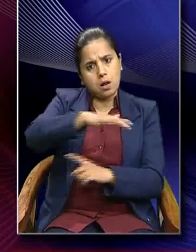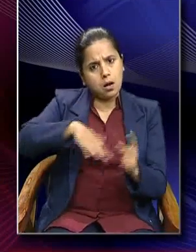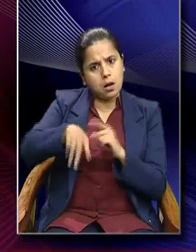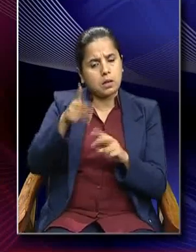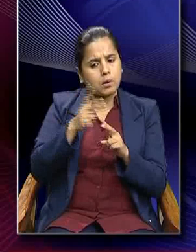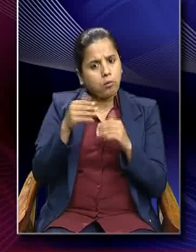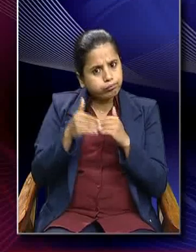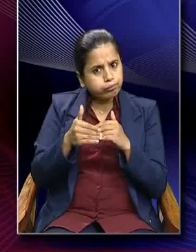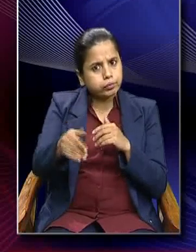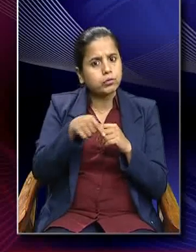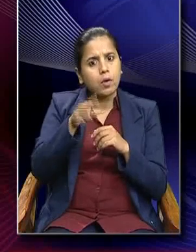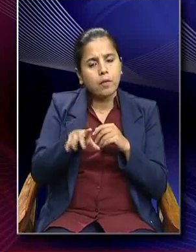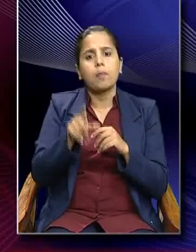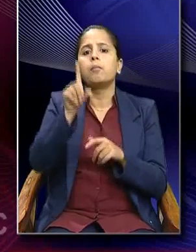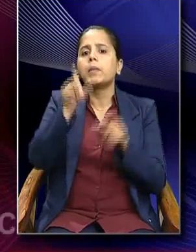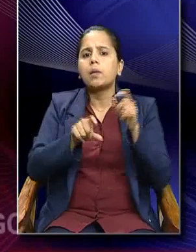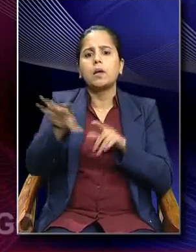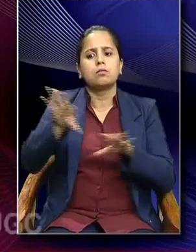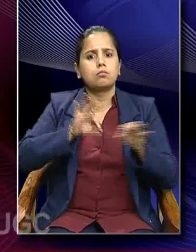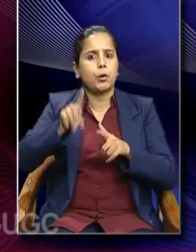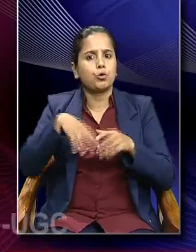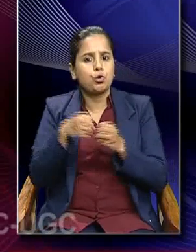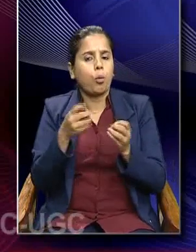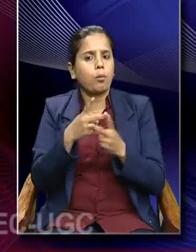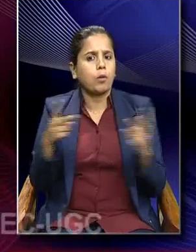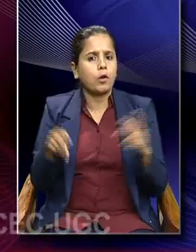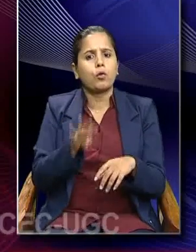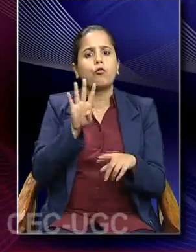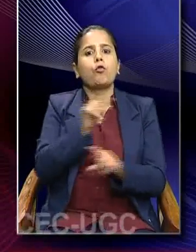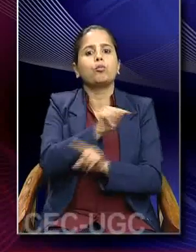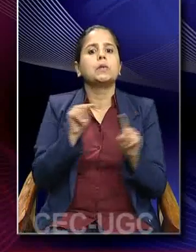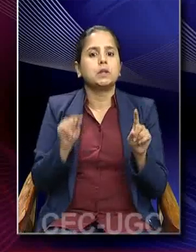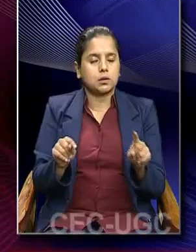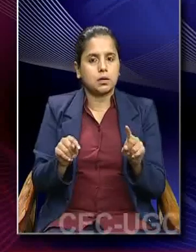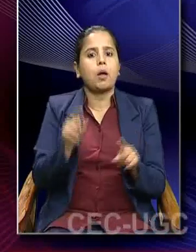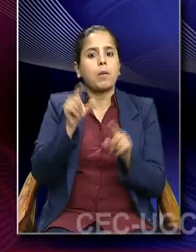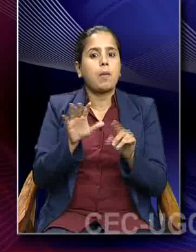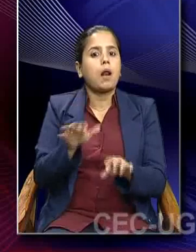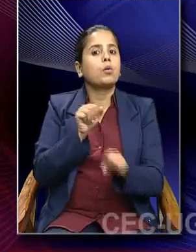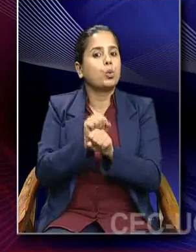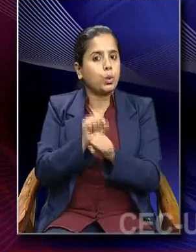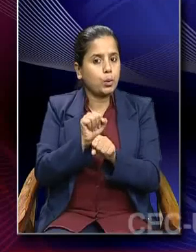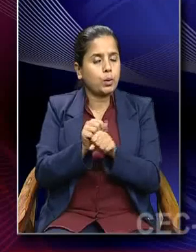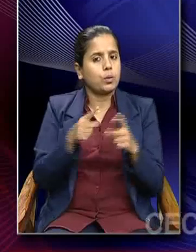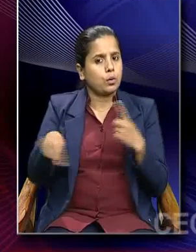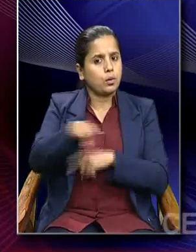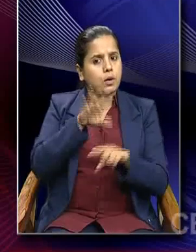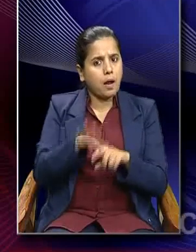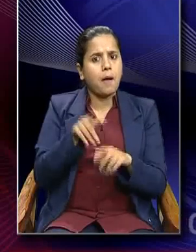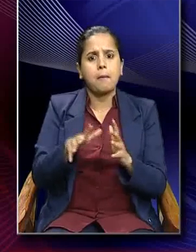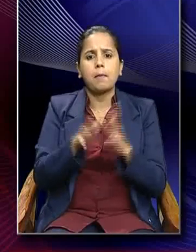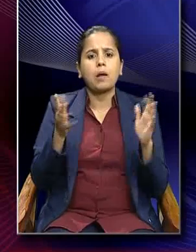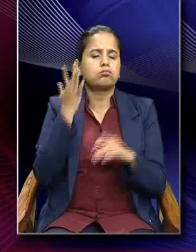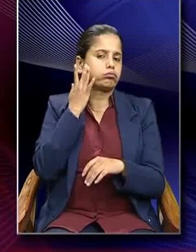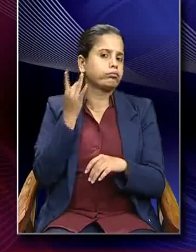and employing, also providing employment to at least 4% of the working population, they have been majorly